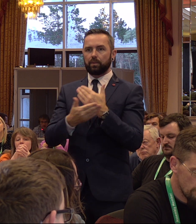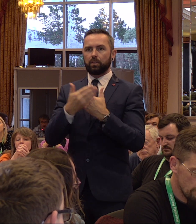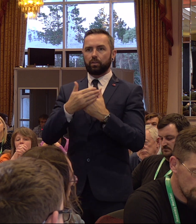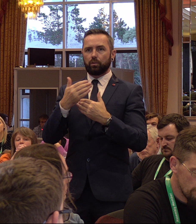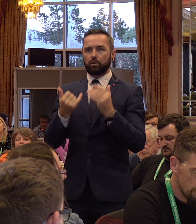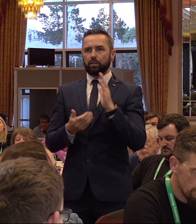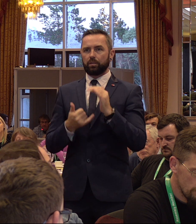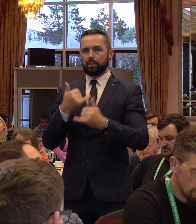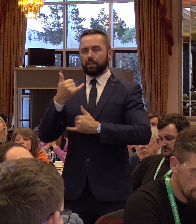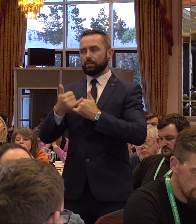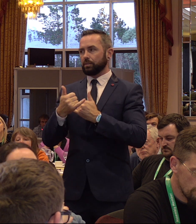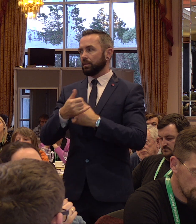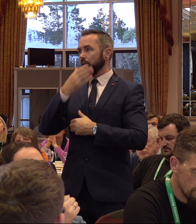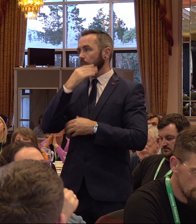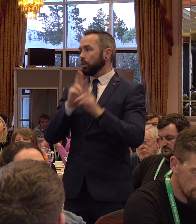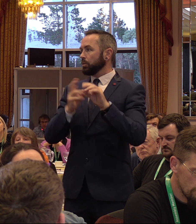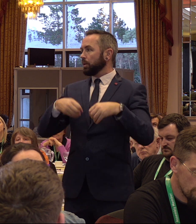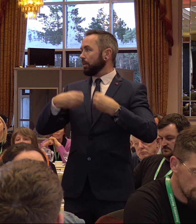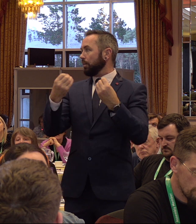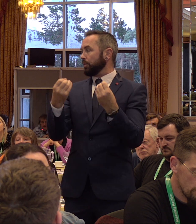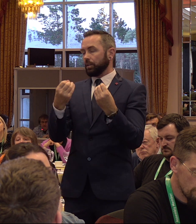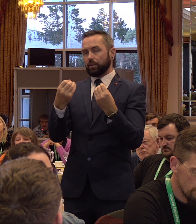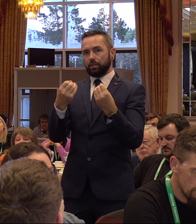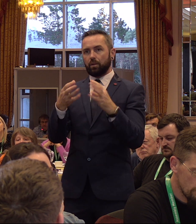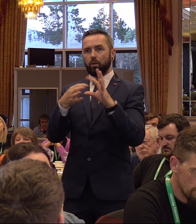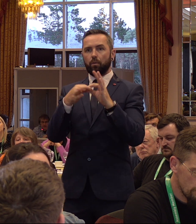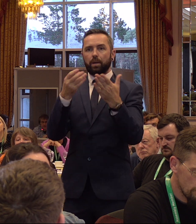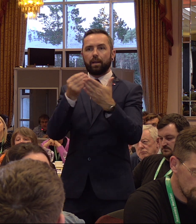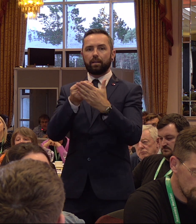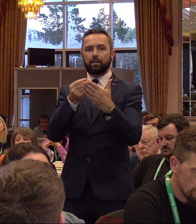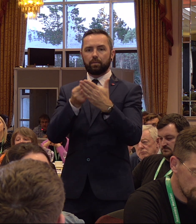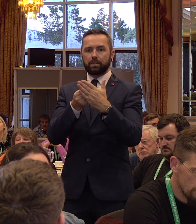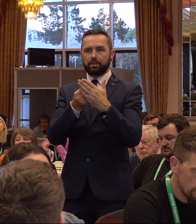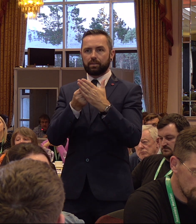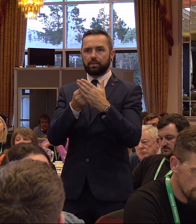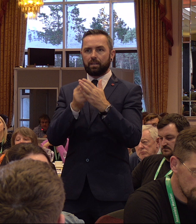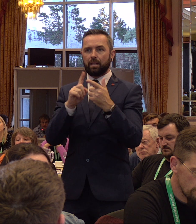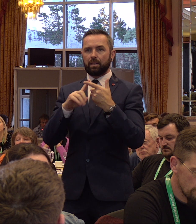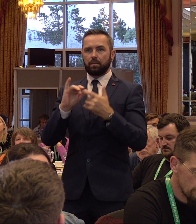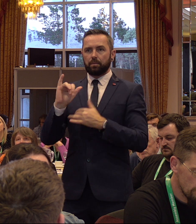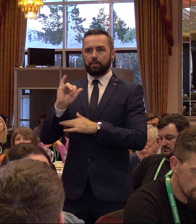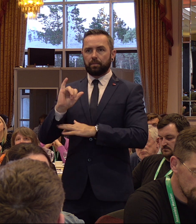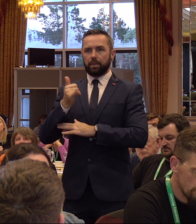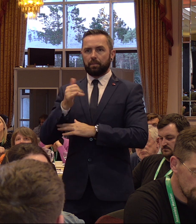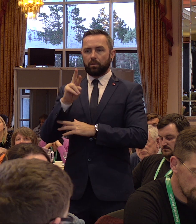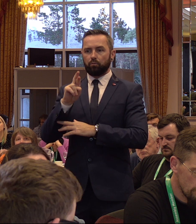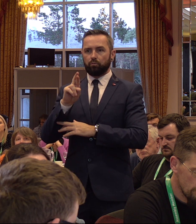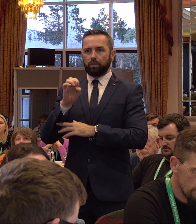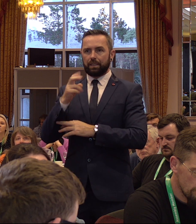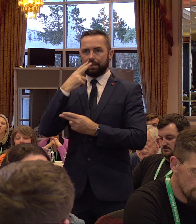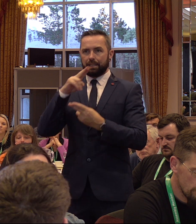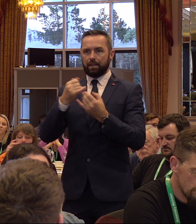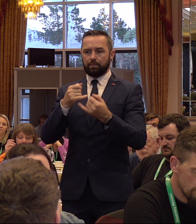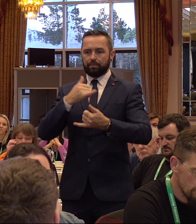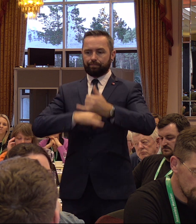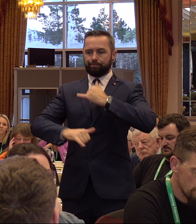years. Boys should be offered home economics, maybe perhaps rename it as we had it